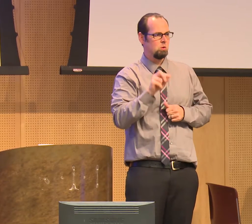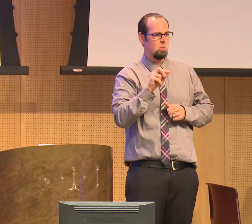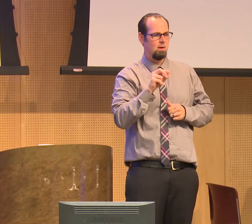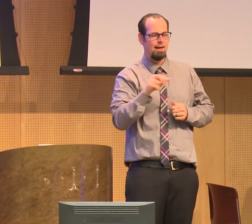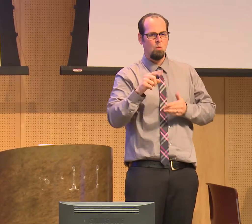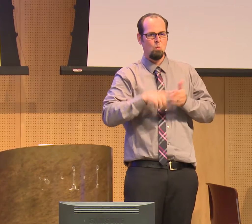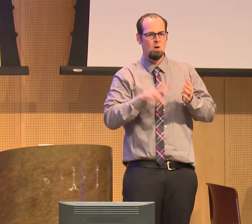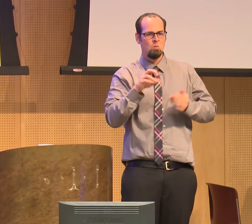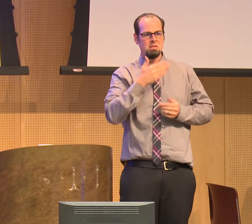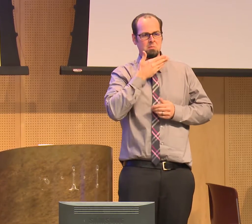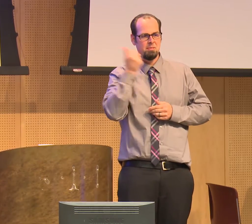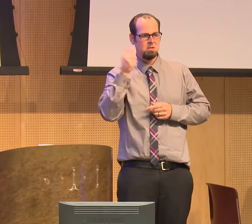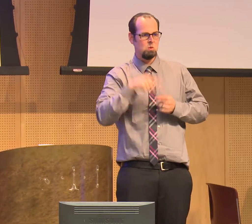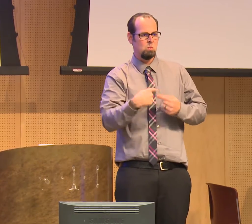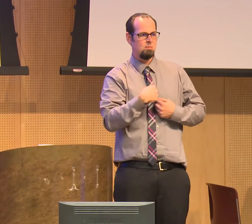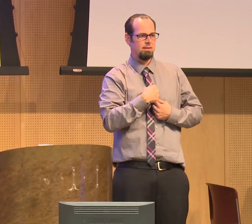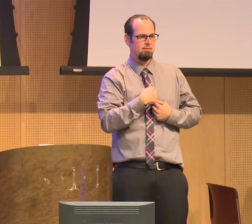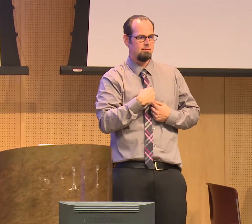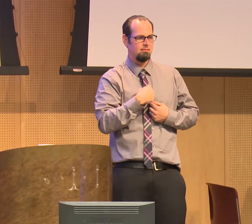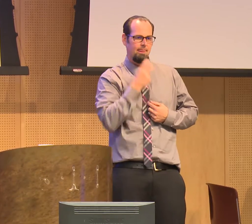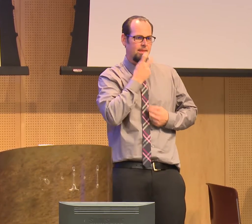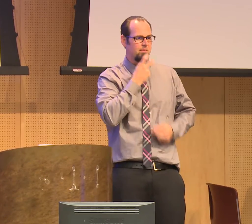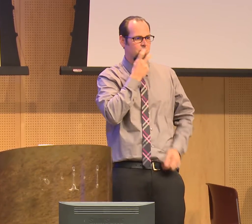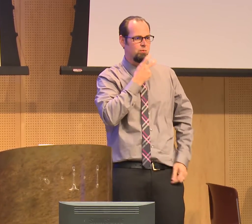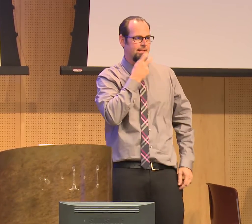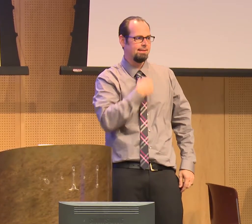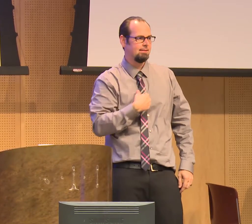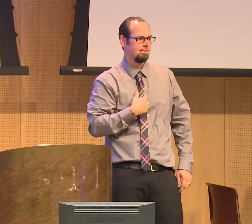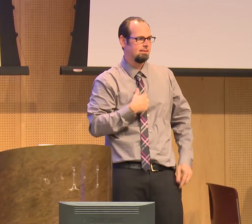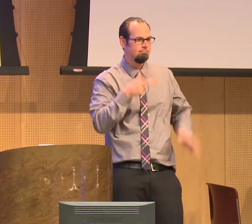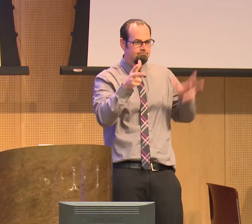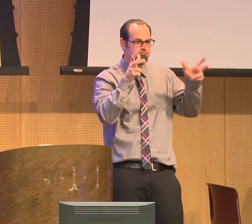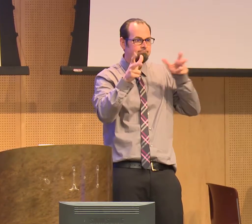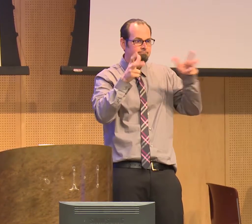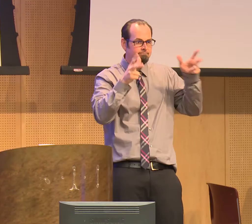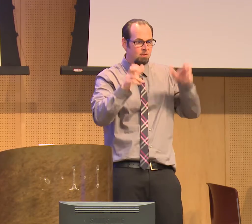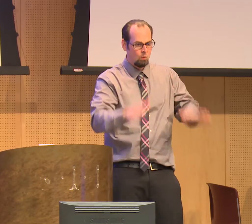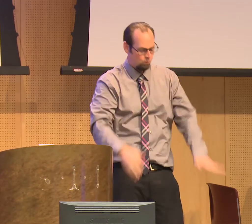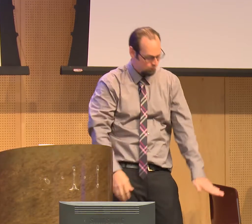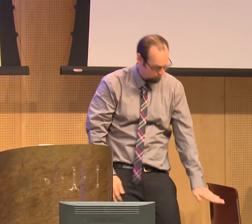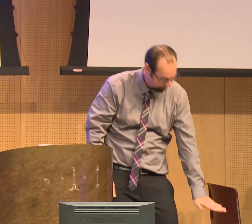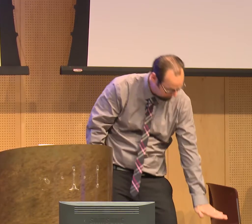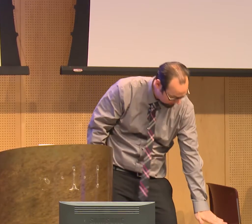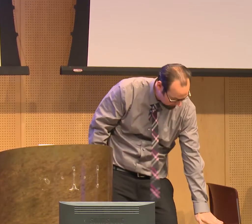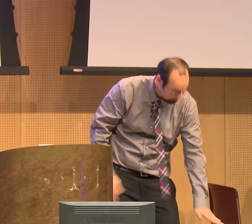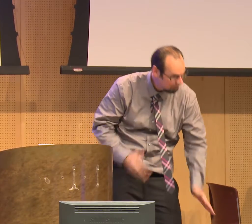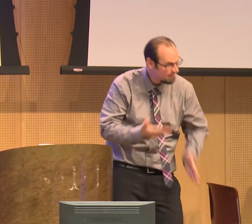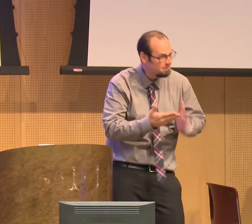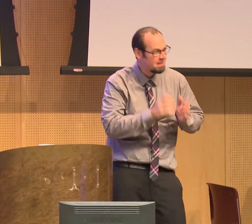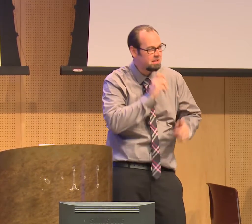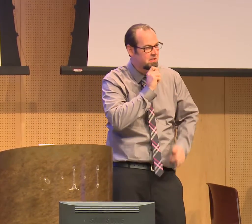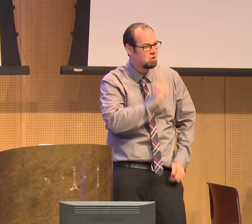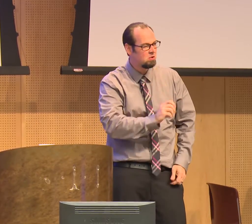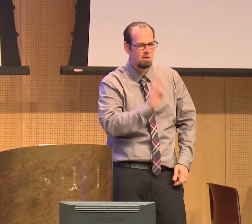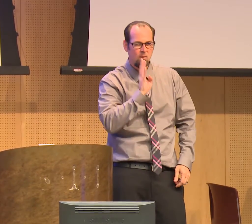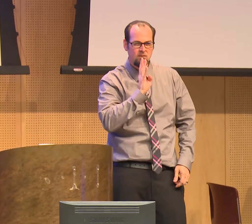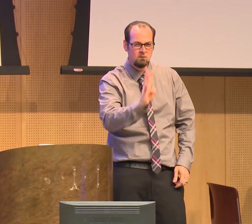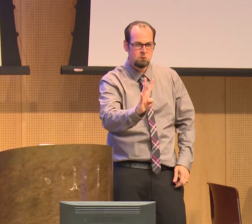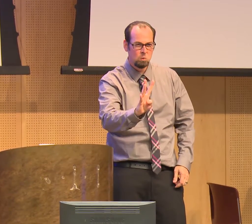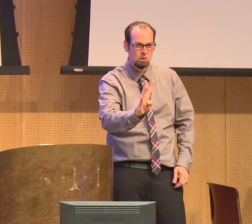I thought I could do better myself with my own speech. Growing up, I was speech reading from the